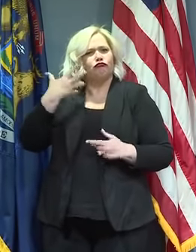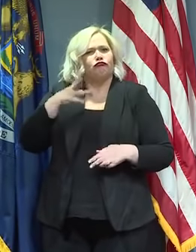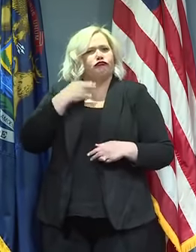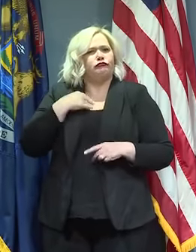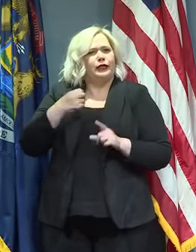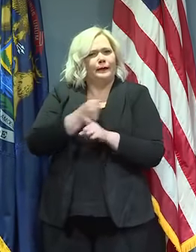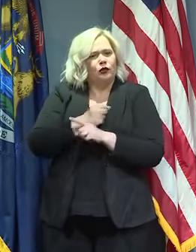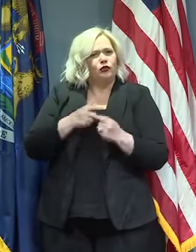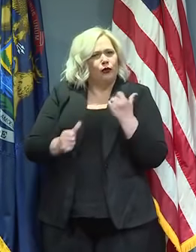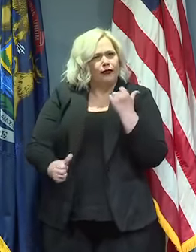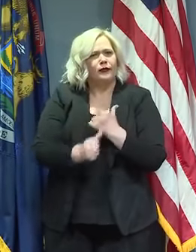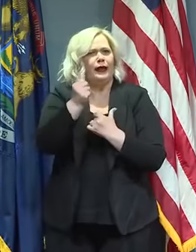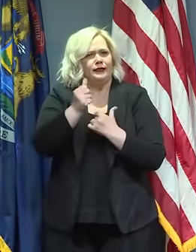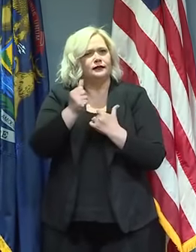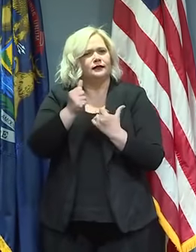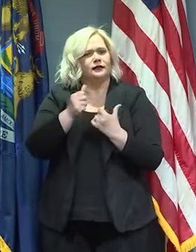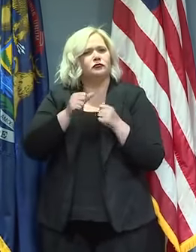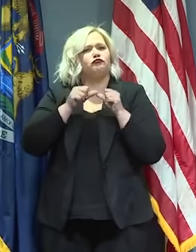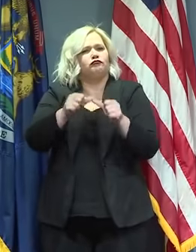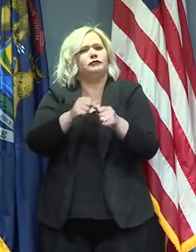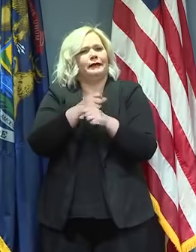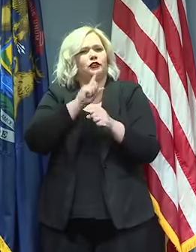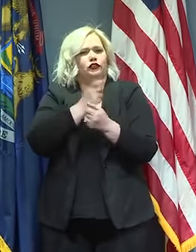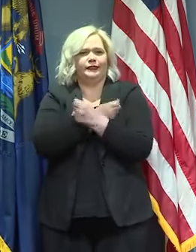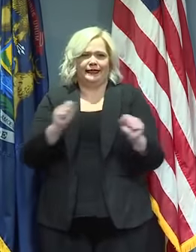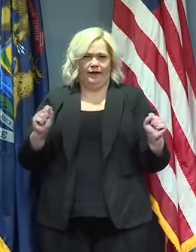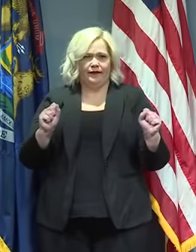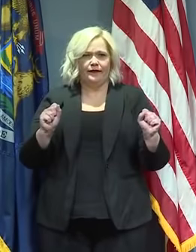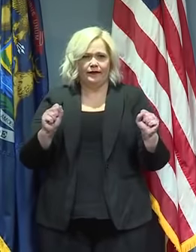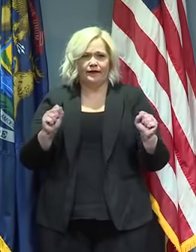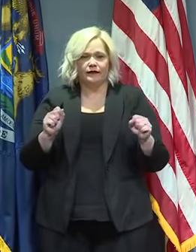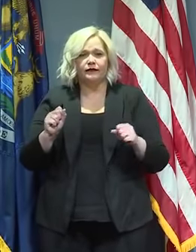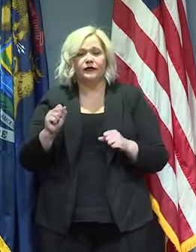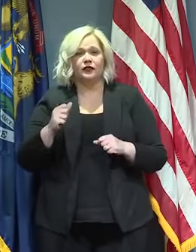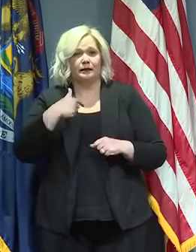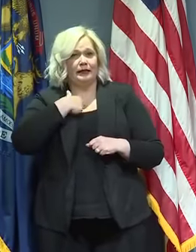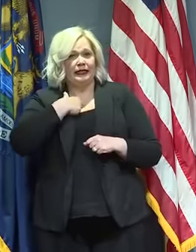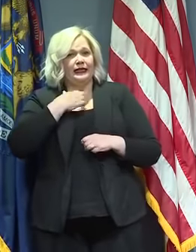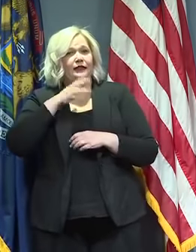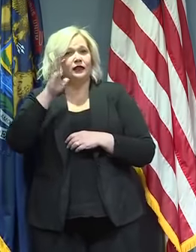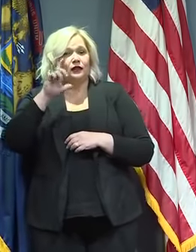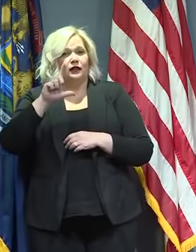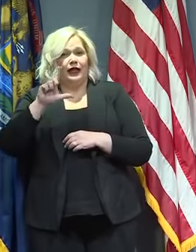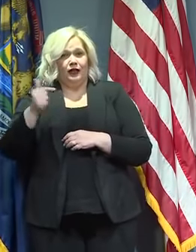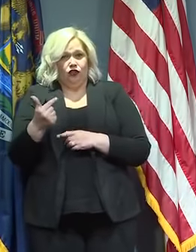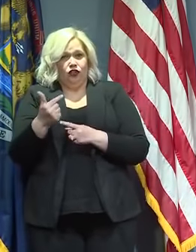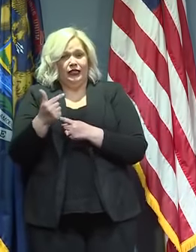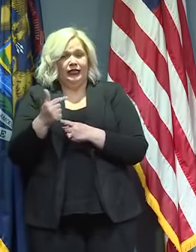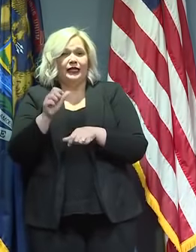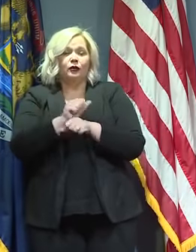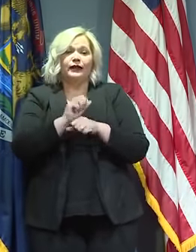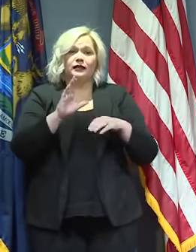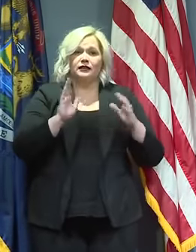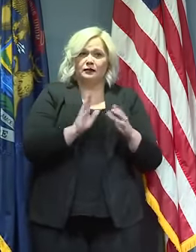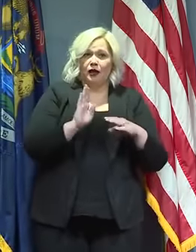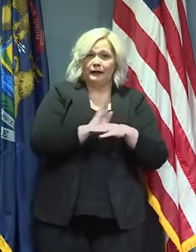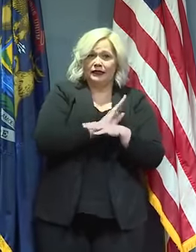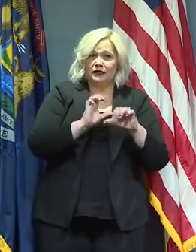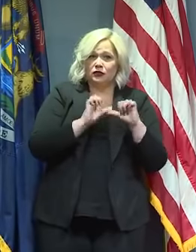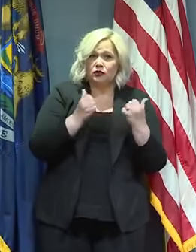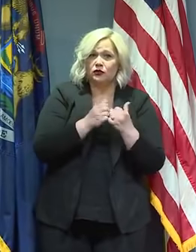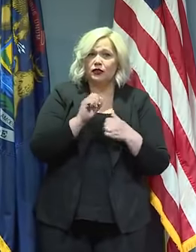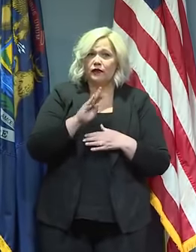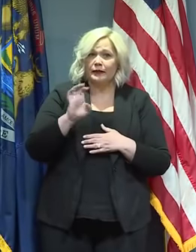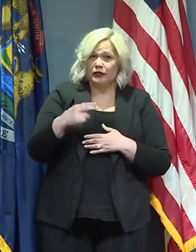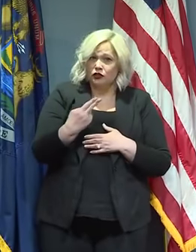Michigan. My administration and the Lieutenant Governor, Garland Gilchrist, in partnership with the Small Business Association